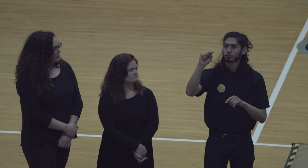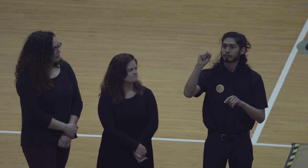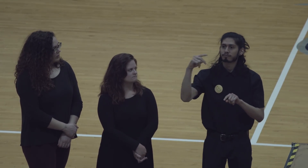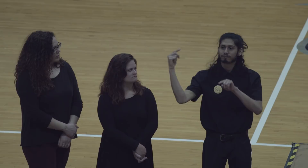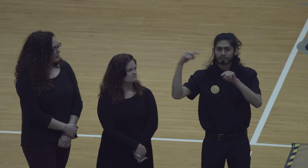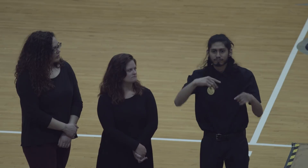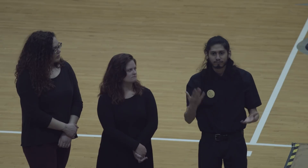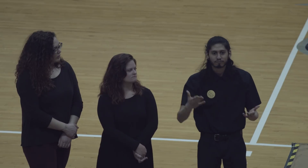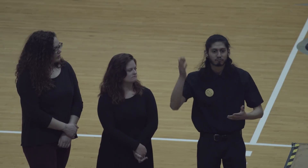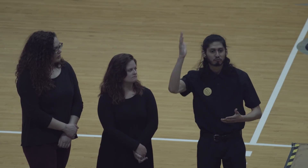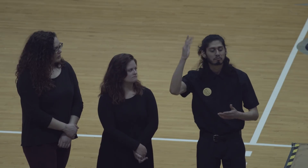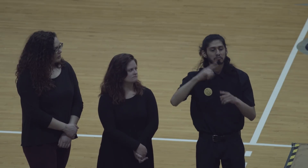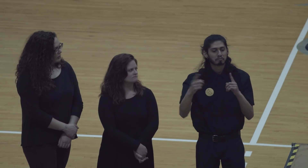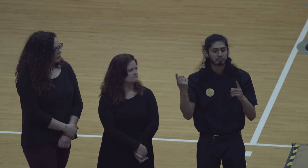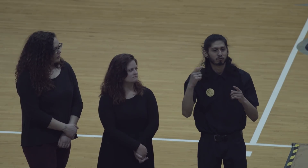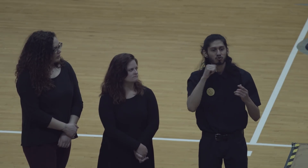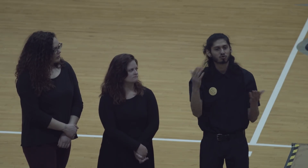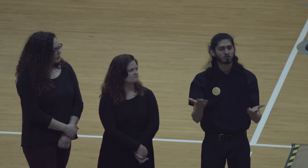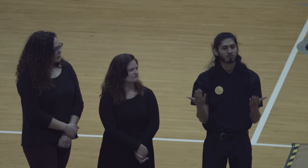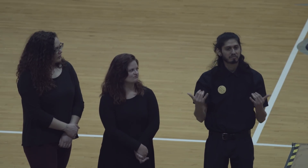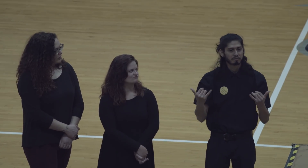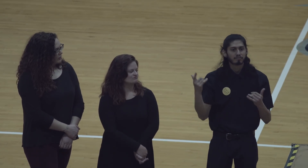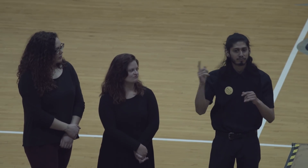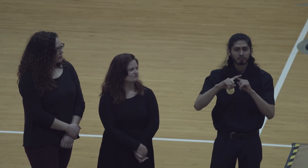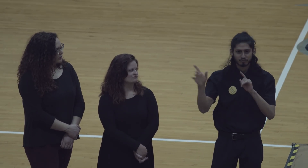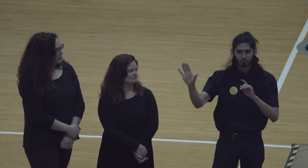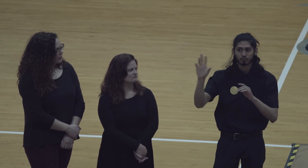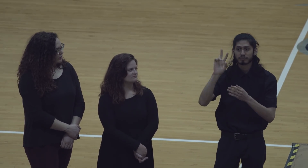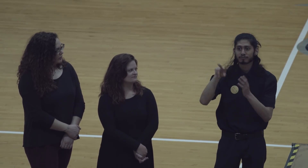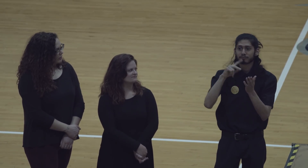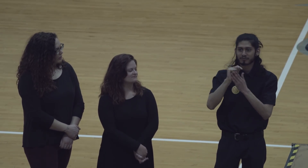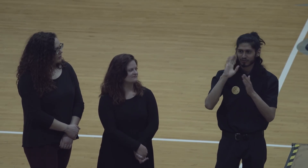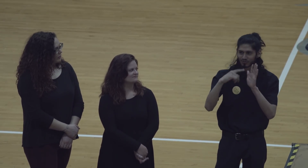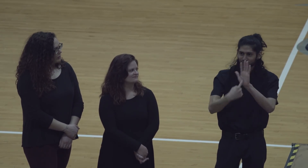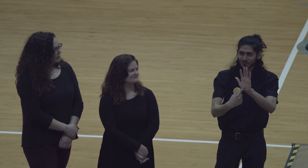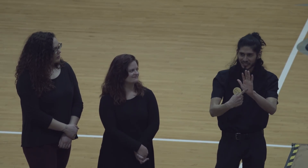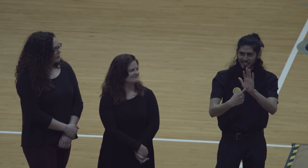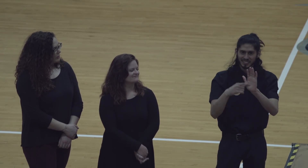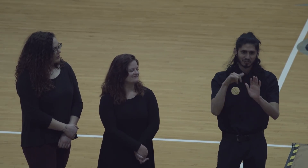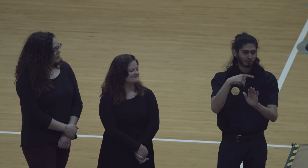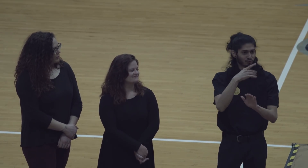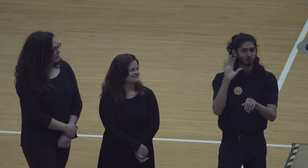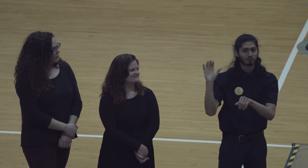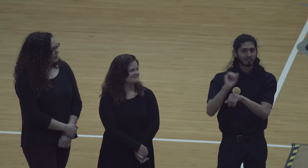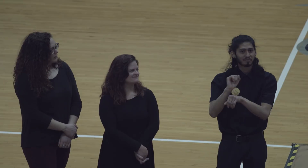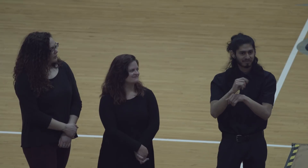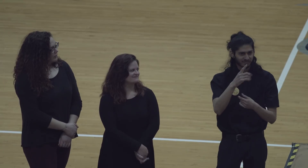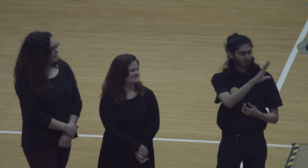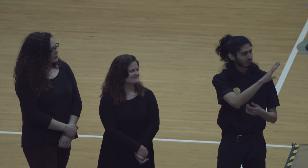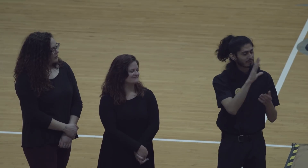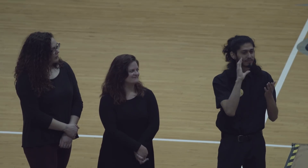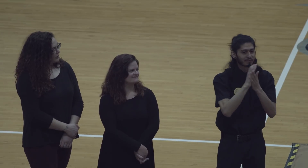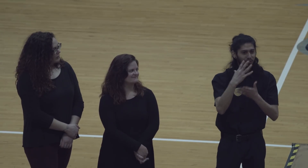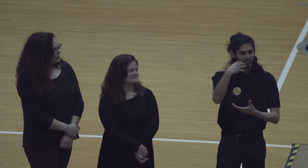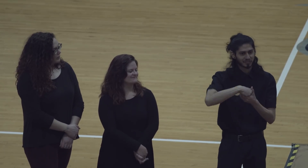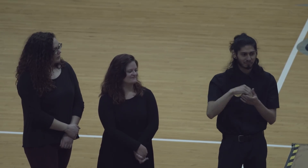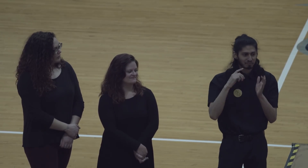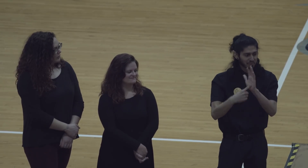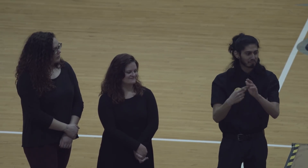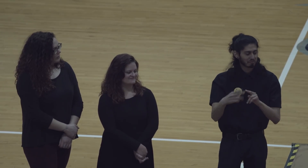We are saddened that Gannon couldn't come today, but we do have some film of him sharing